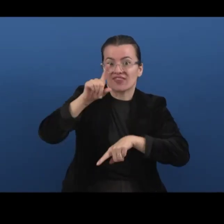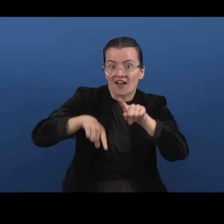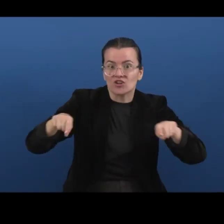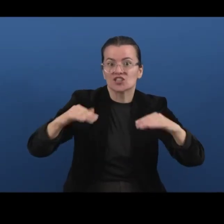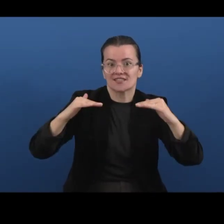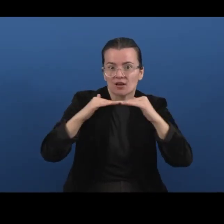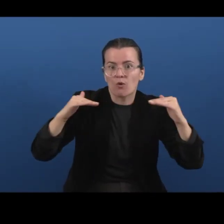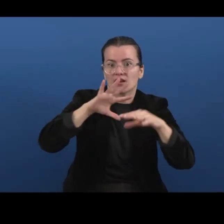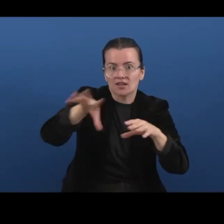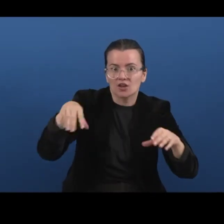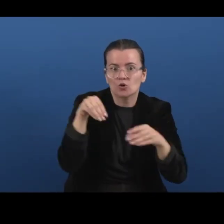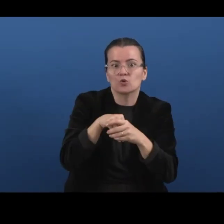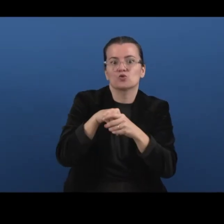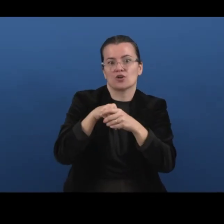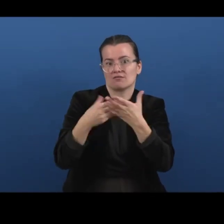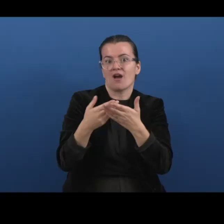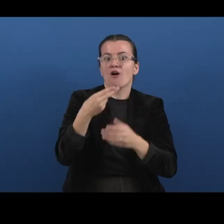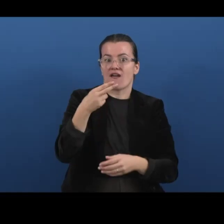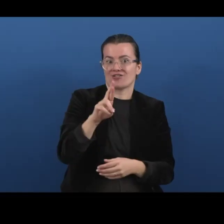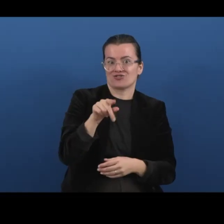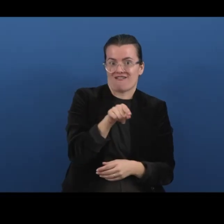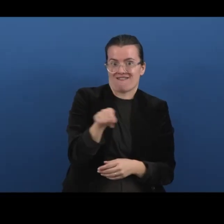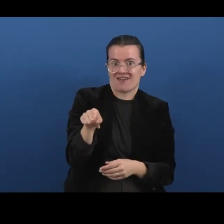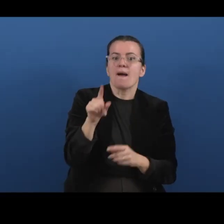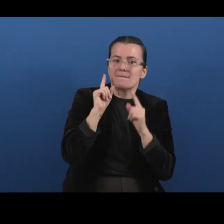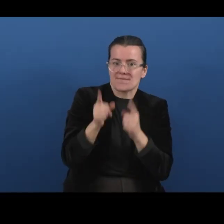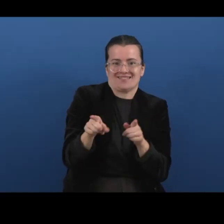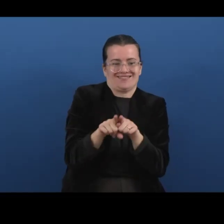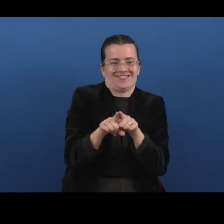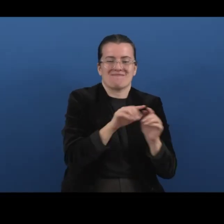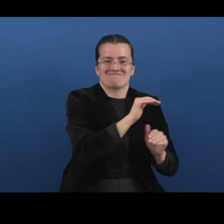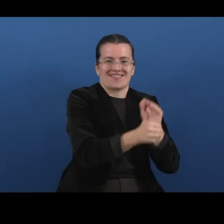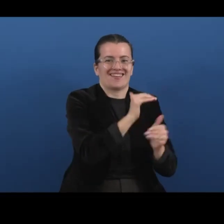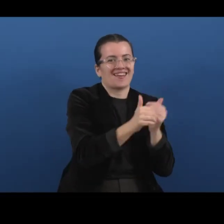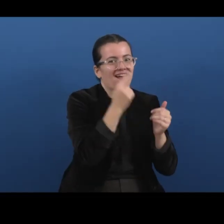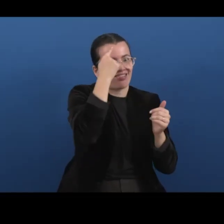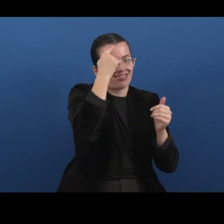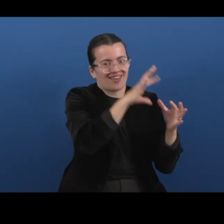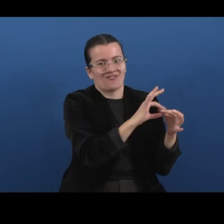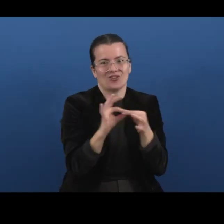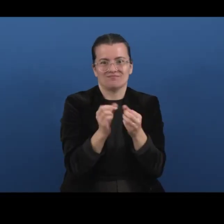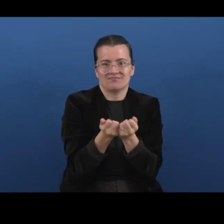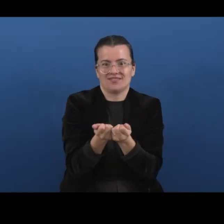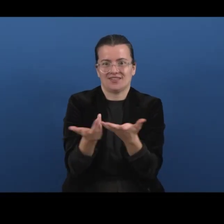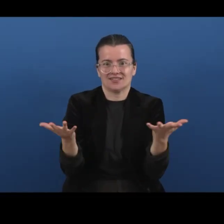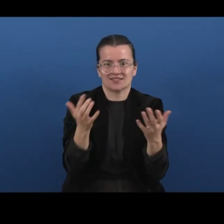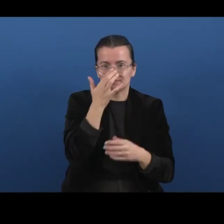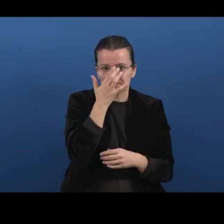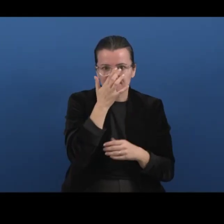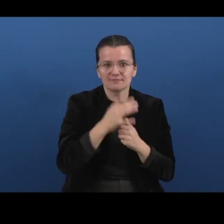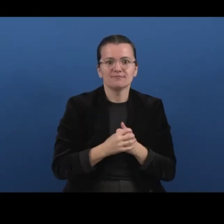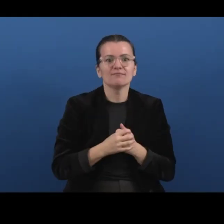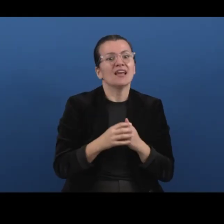diverse needs of employees. Number 2, increasing awareness is key to maximizing the use of care